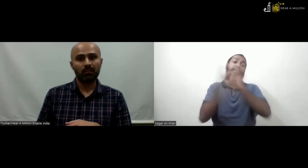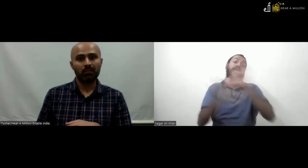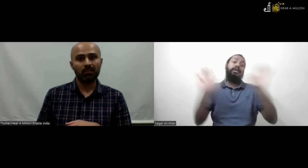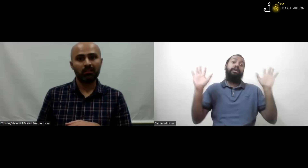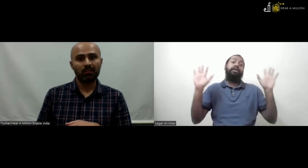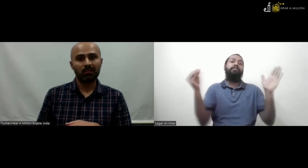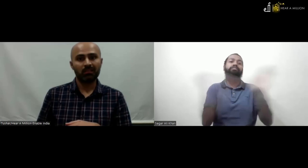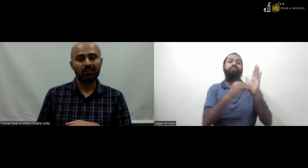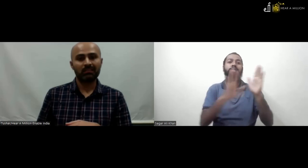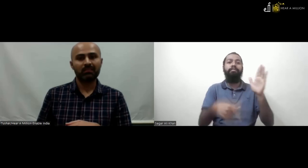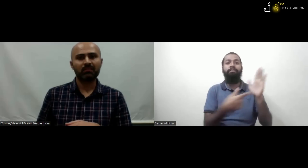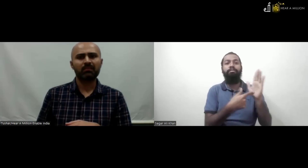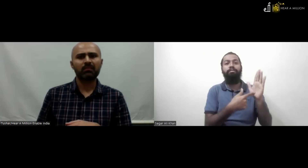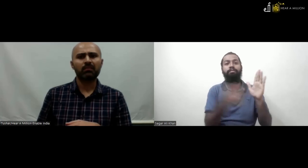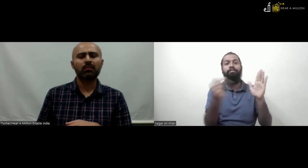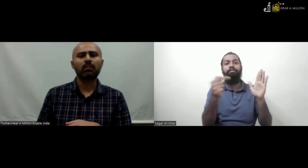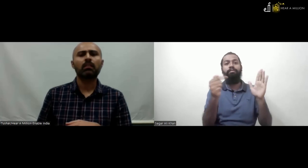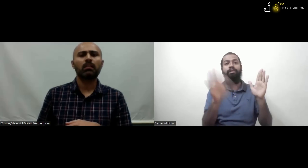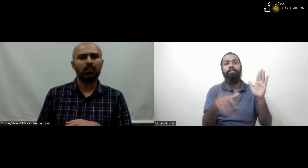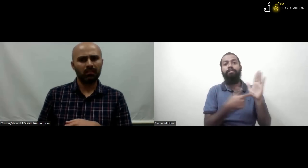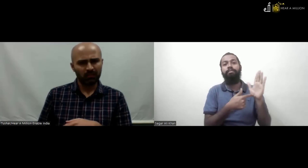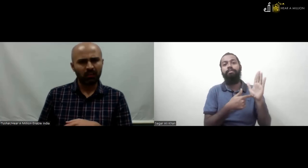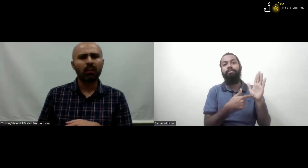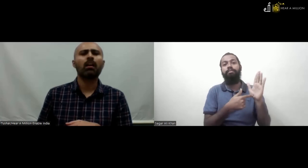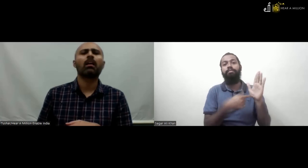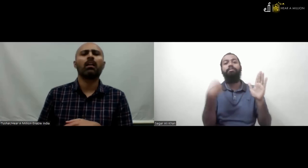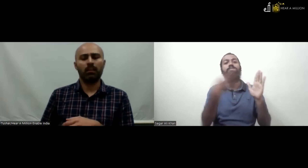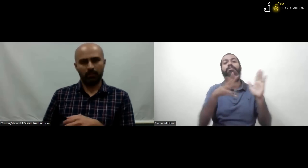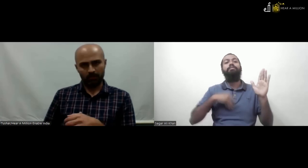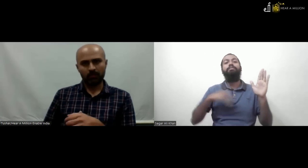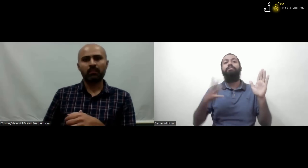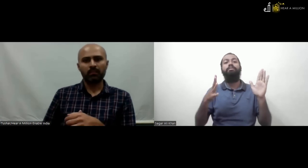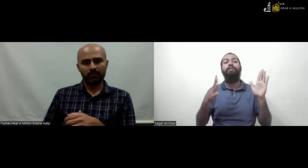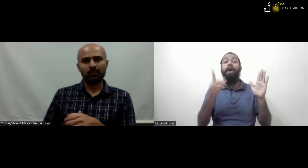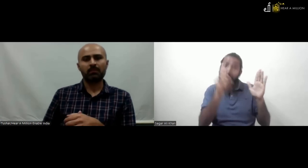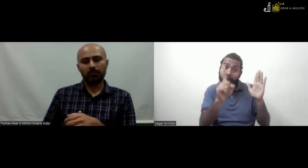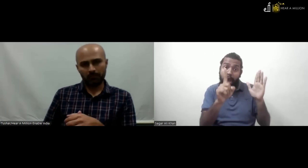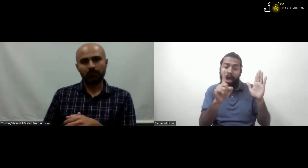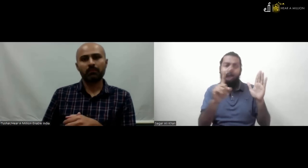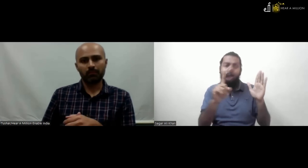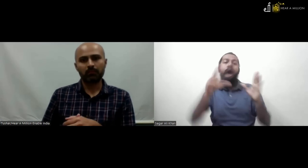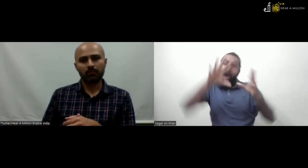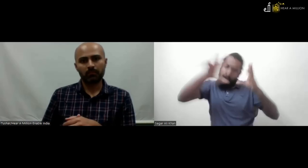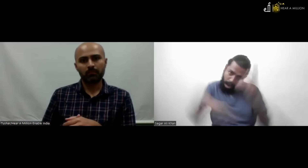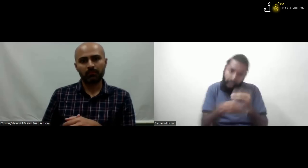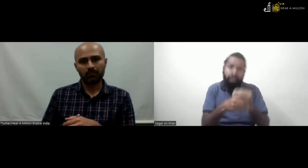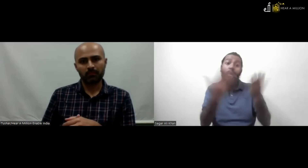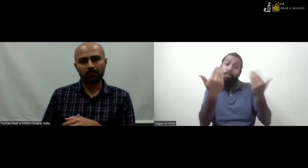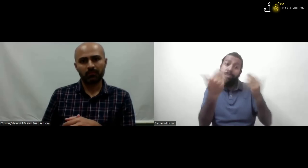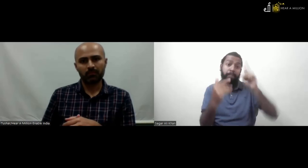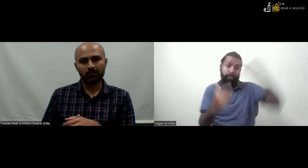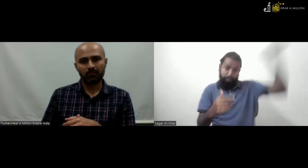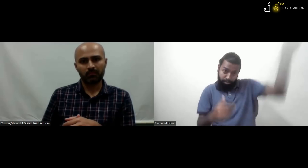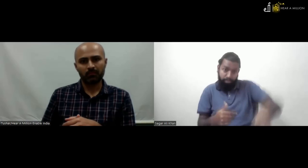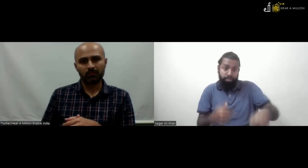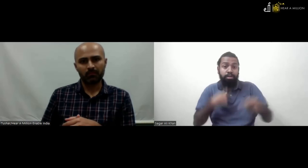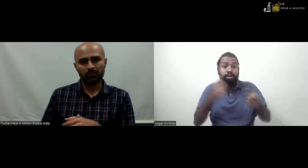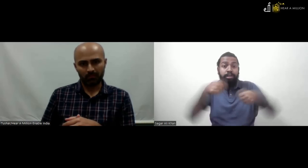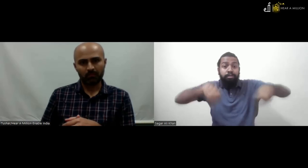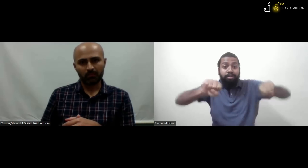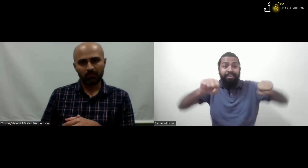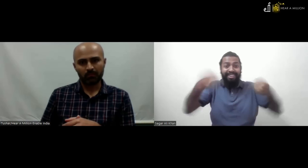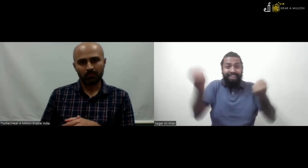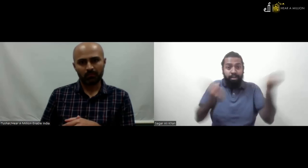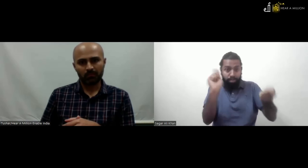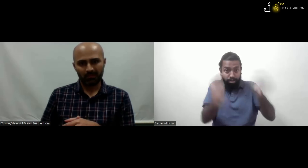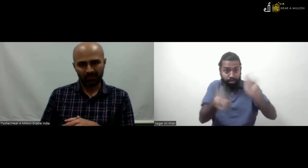is different, but disability is dangerous. They think that it will lead to some kind of dangerous or an accident, stuff